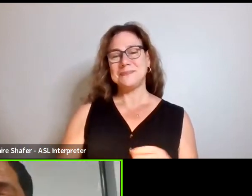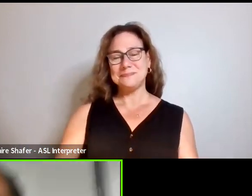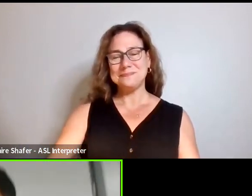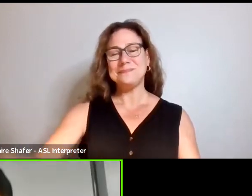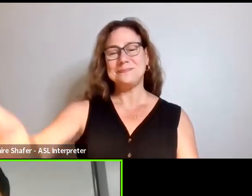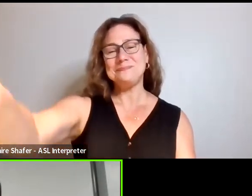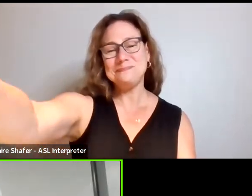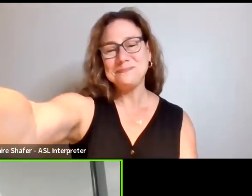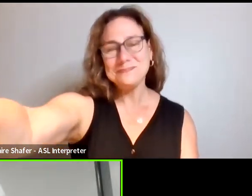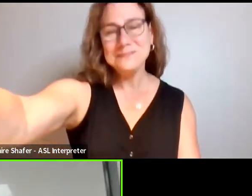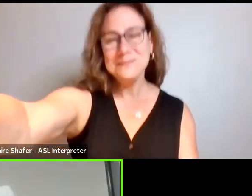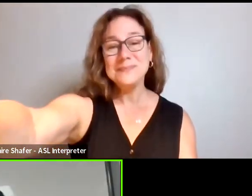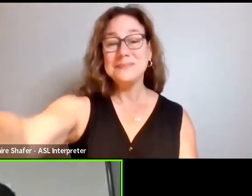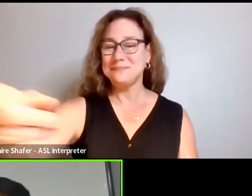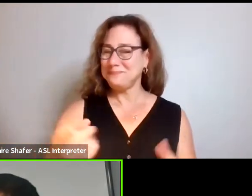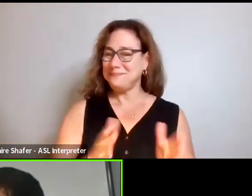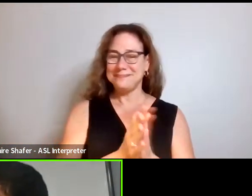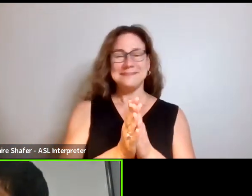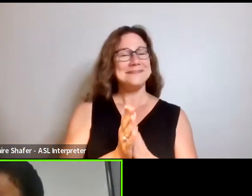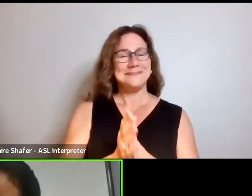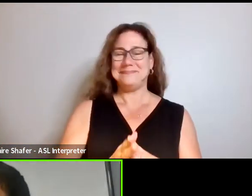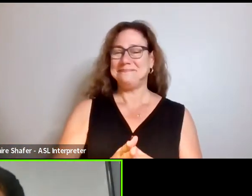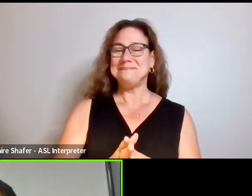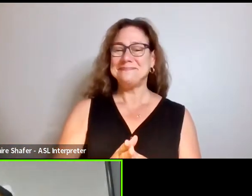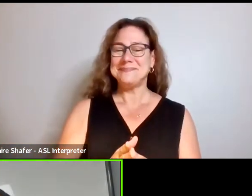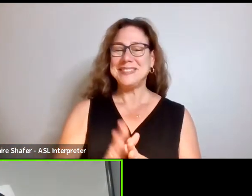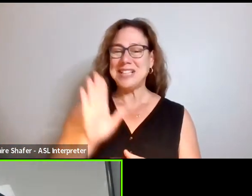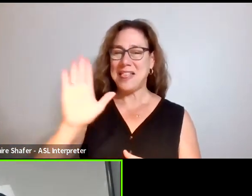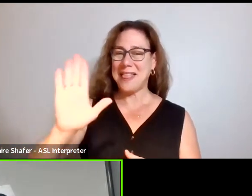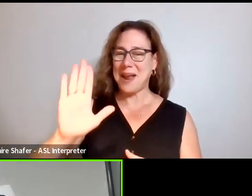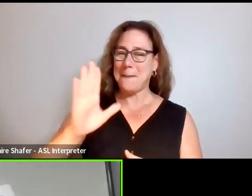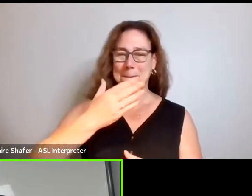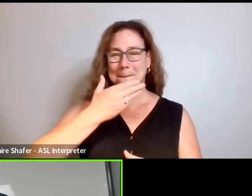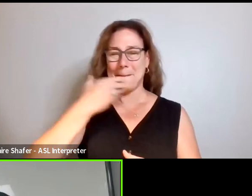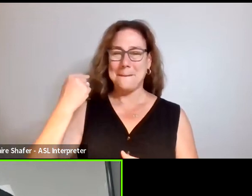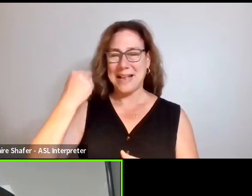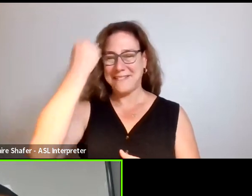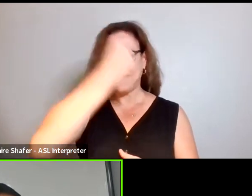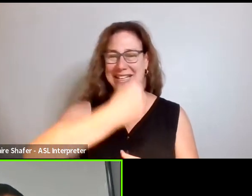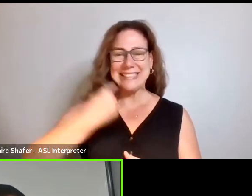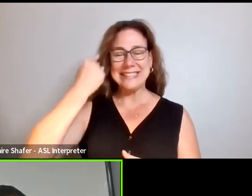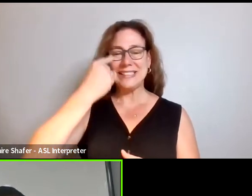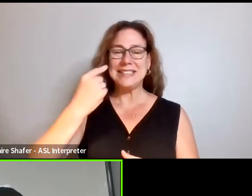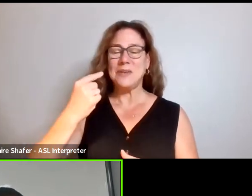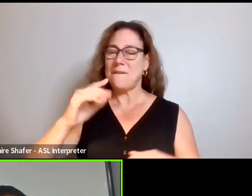Yeah, they put all Awesome. their best faces. So we have a packed house.